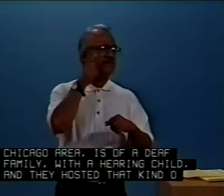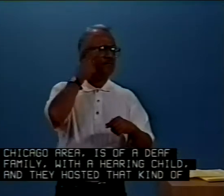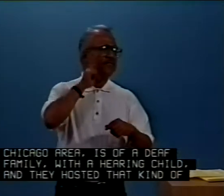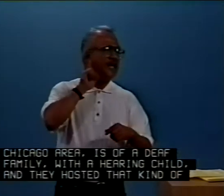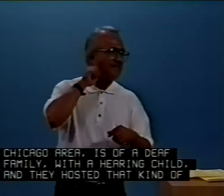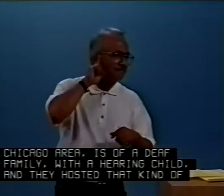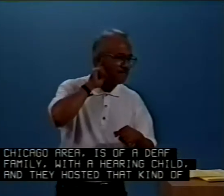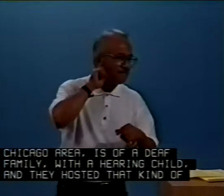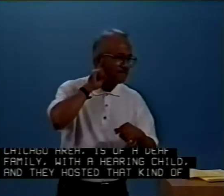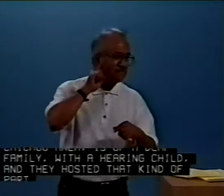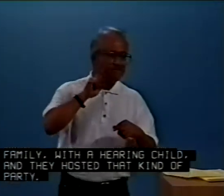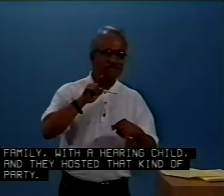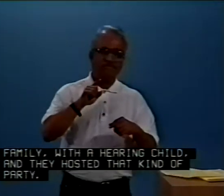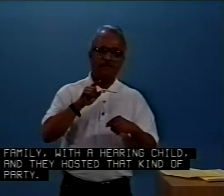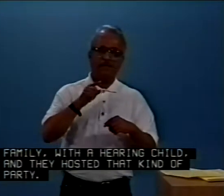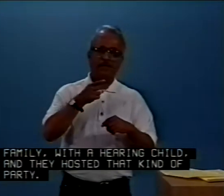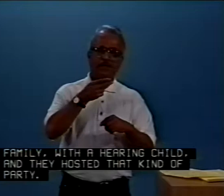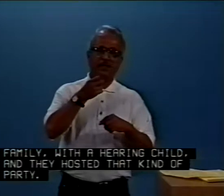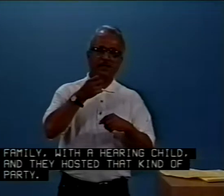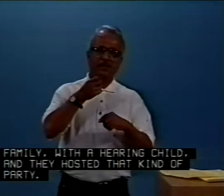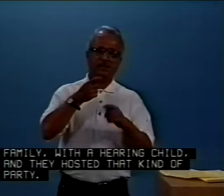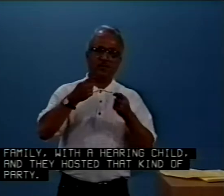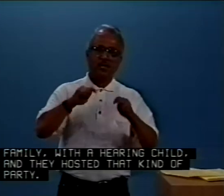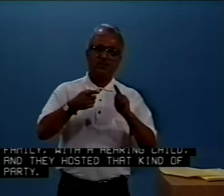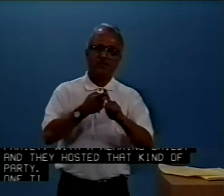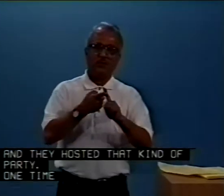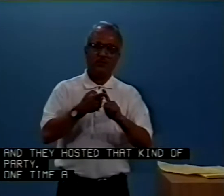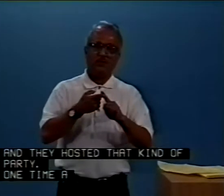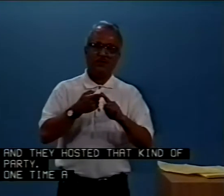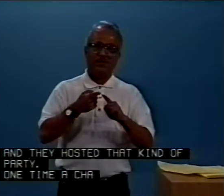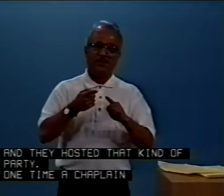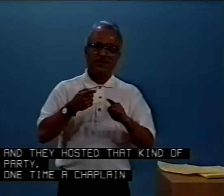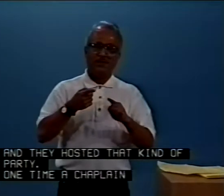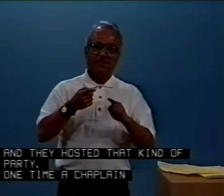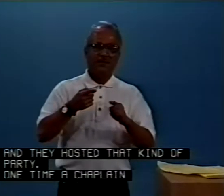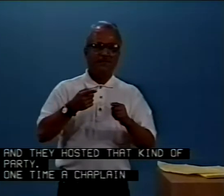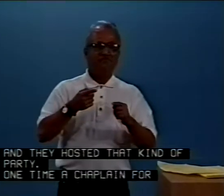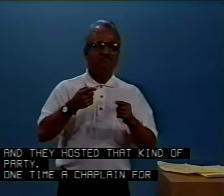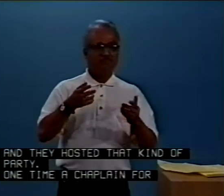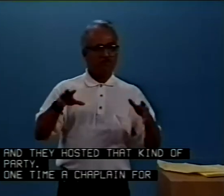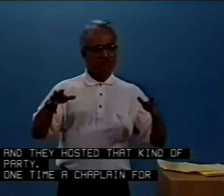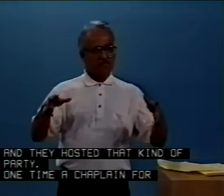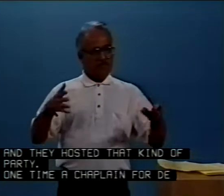One time, a chaplain for deaf people tried to